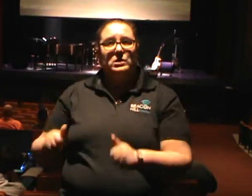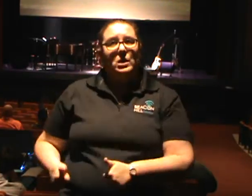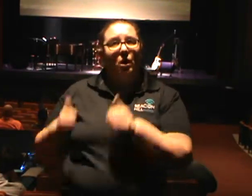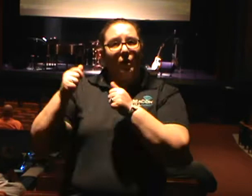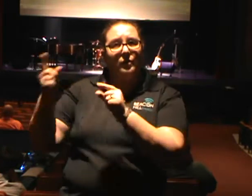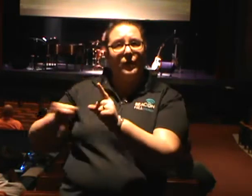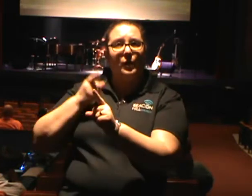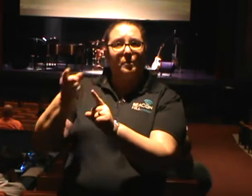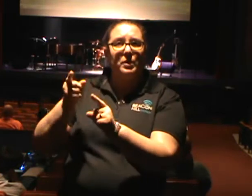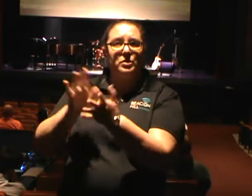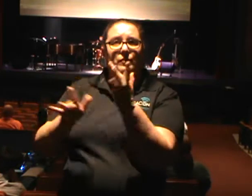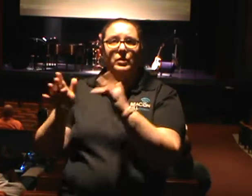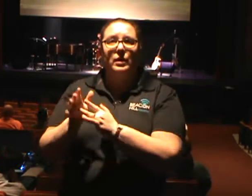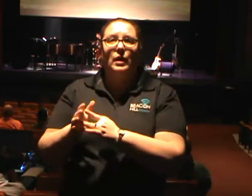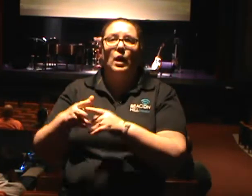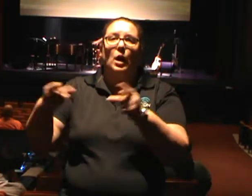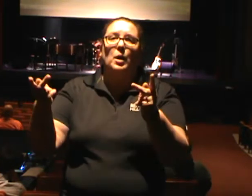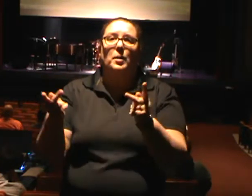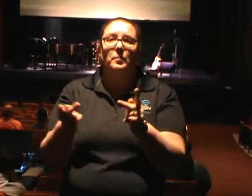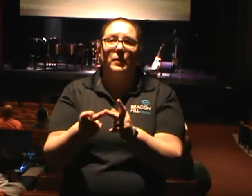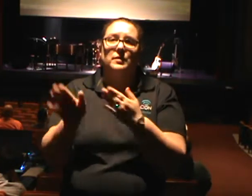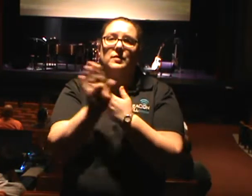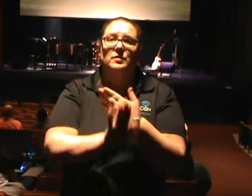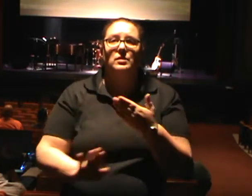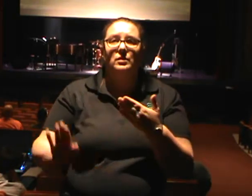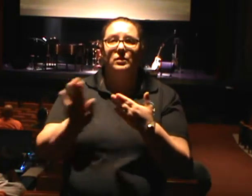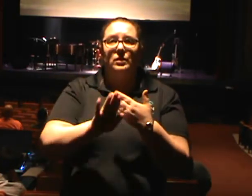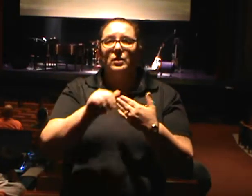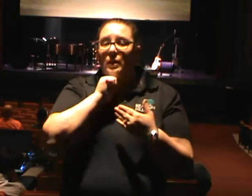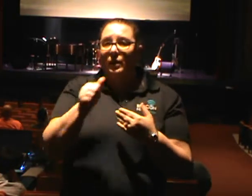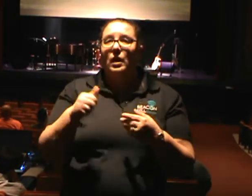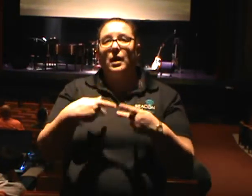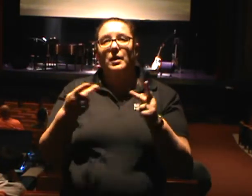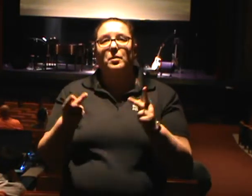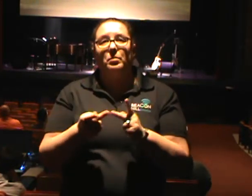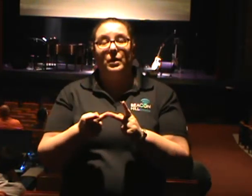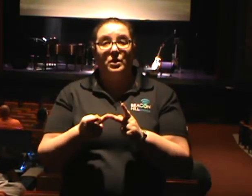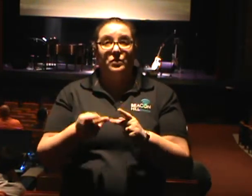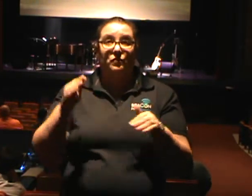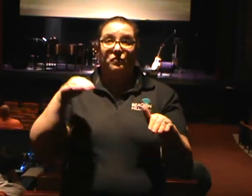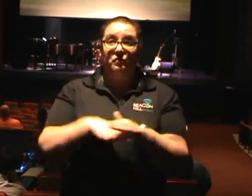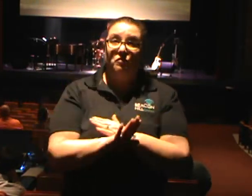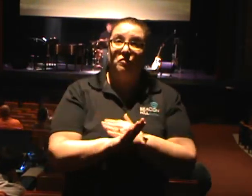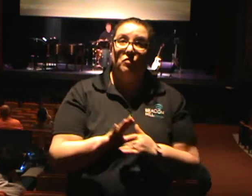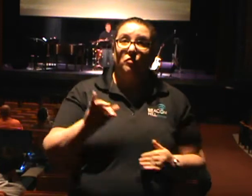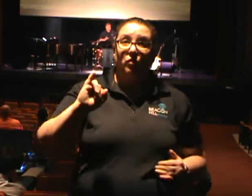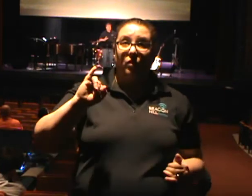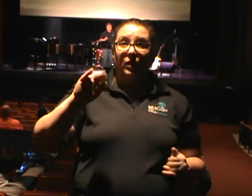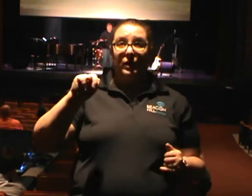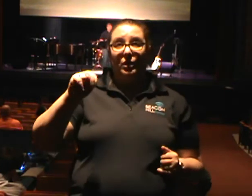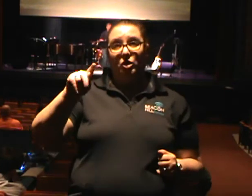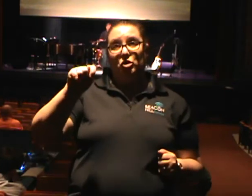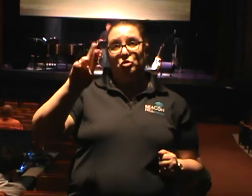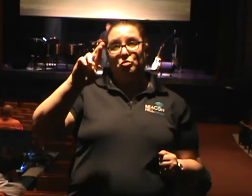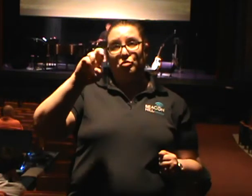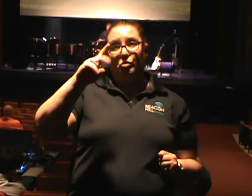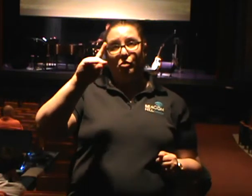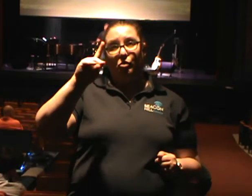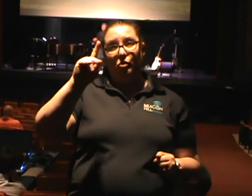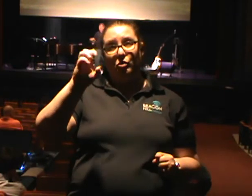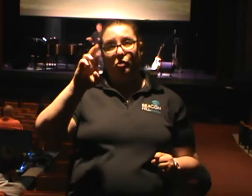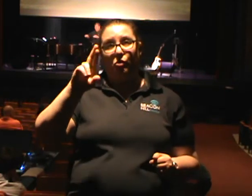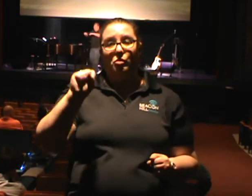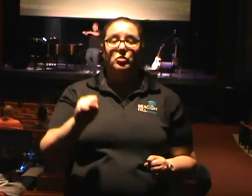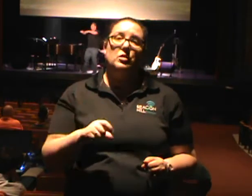be a place of security, not a place for intruders. In this day, the sheepfold that's being talked about